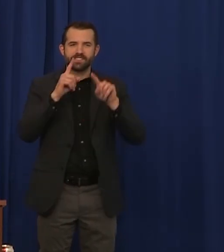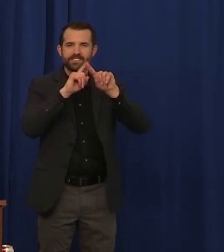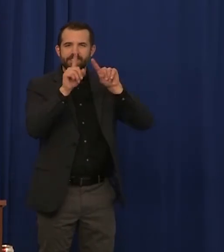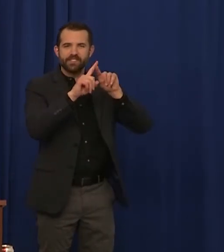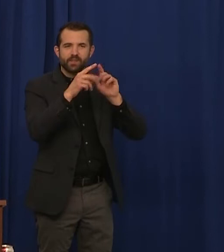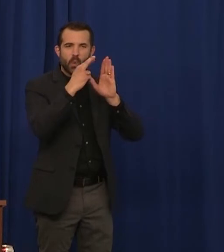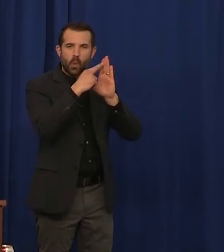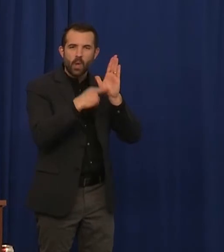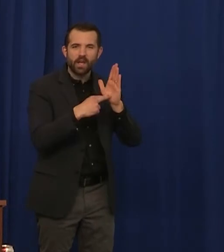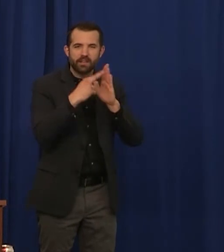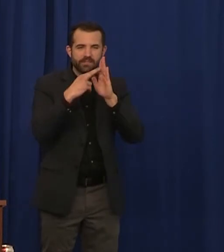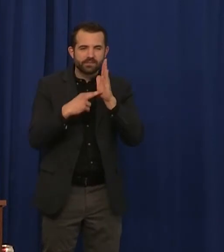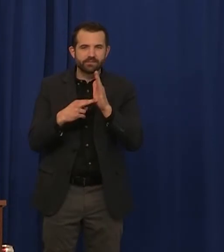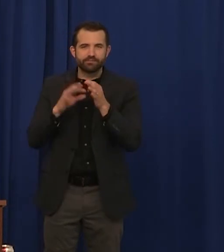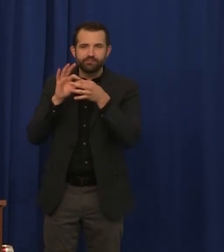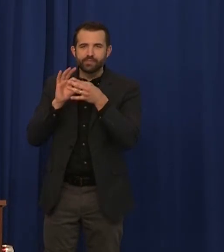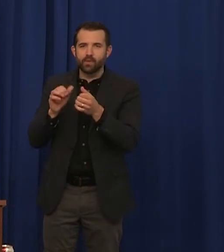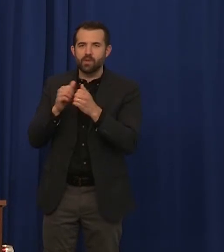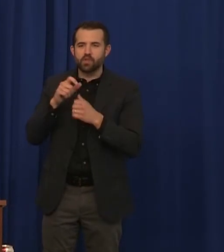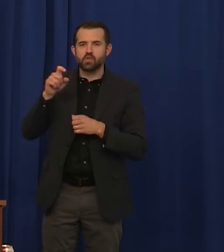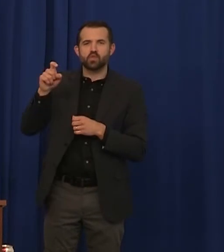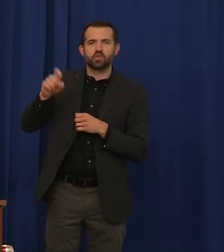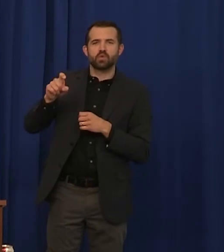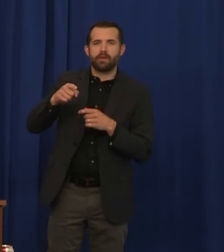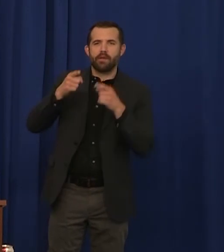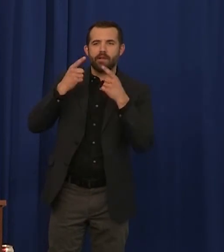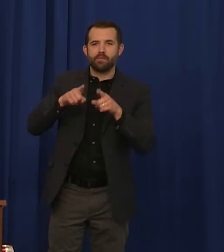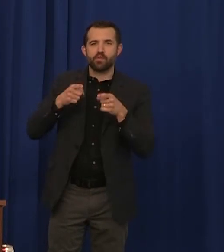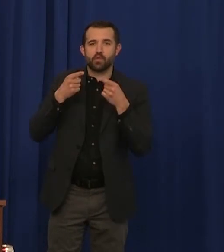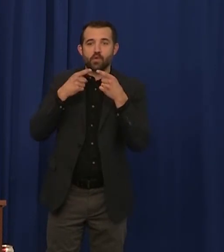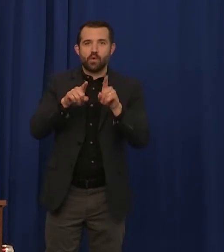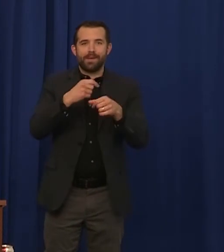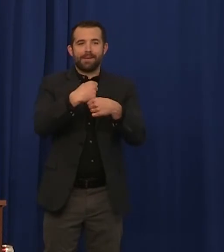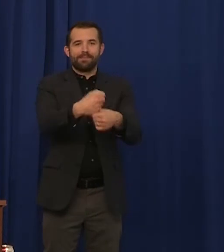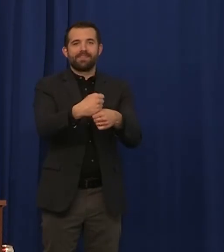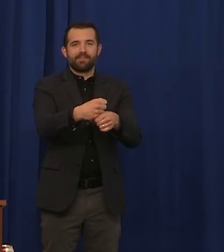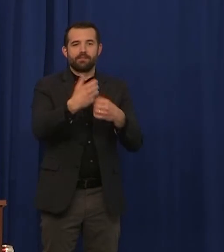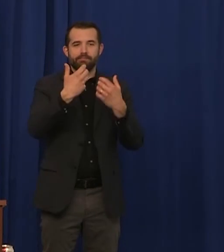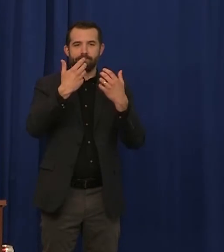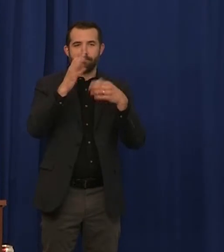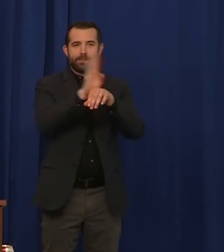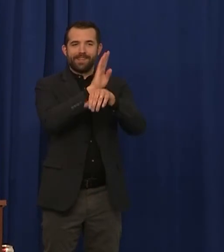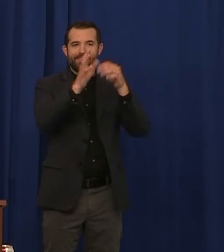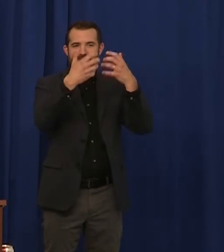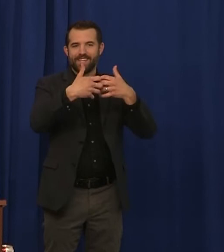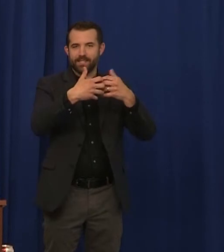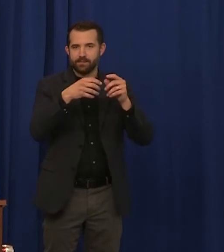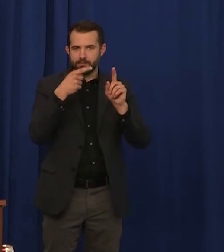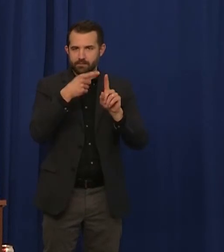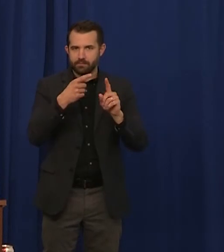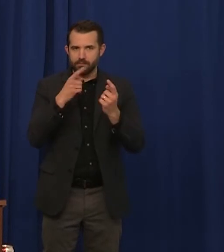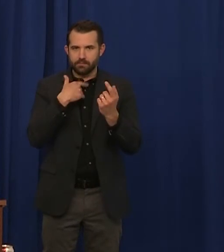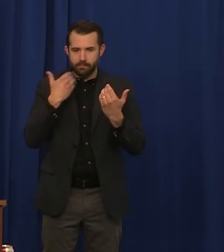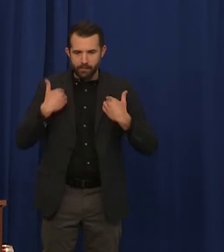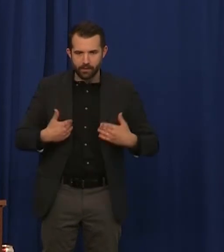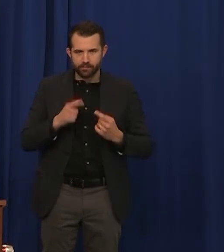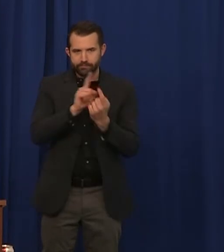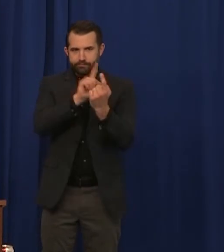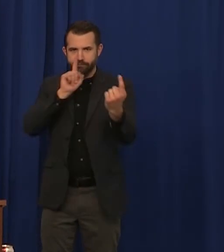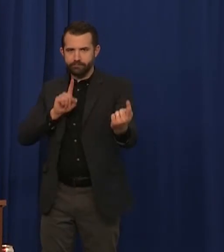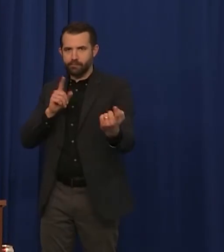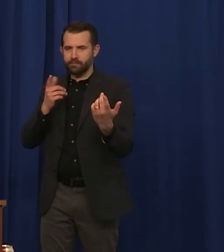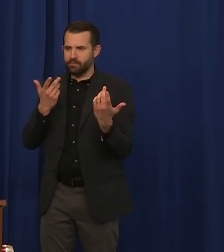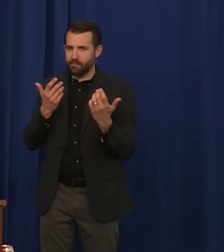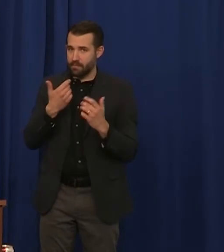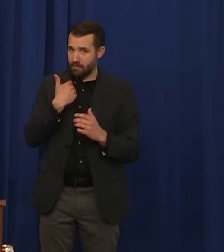for what should be happening, social distancing, etc. Who from the state, is anyone from the state,